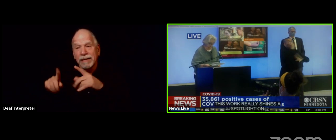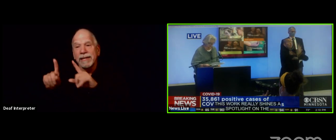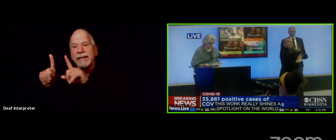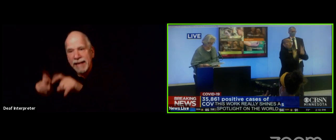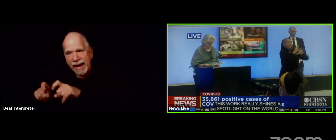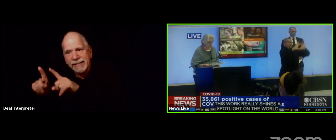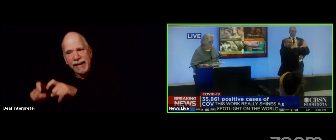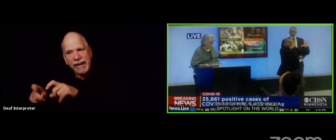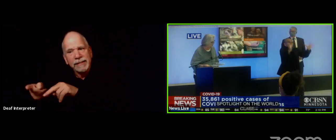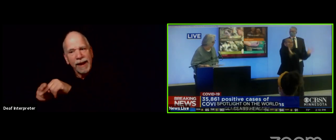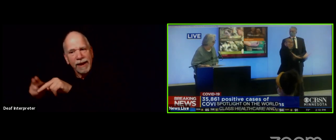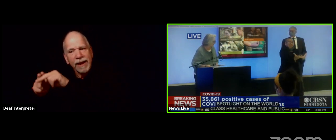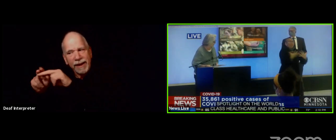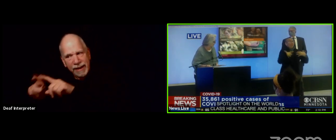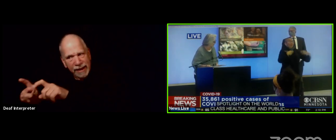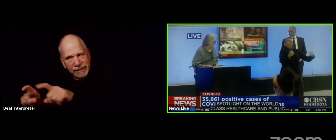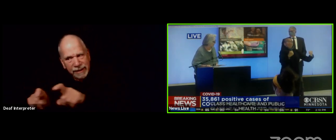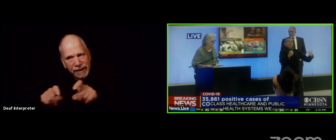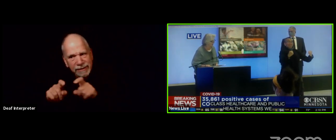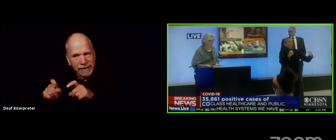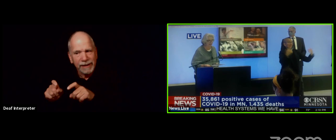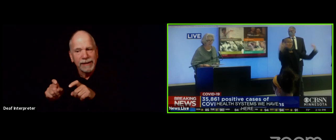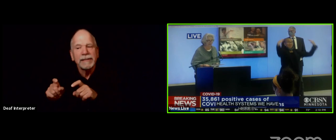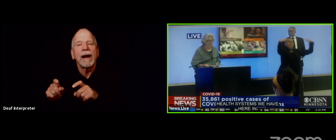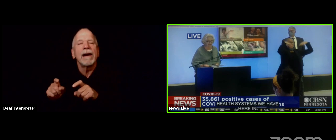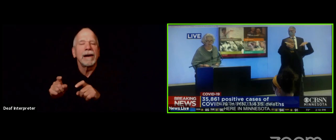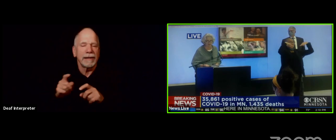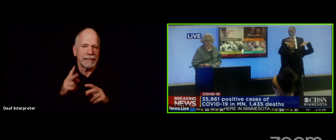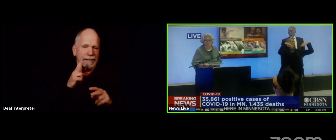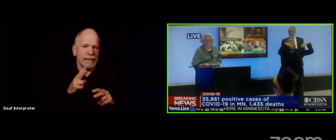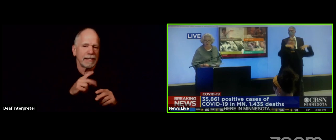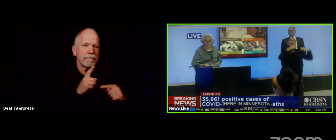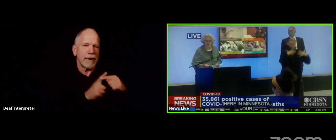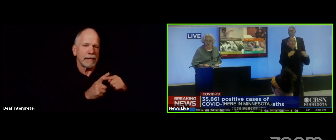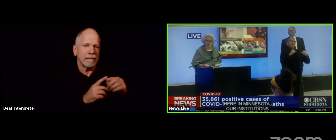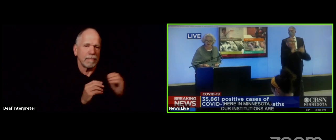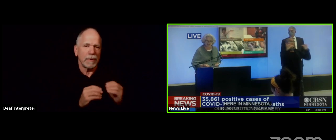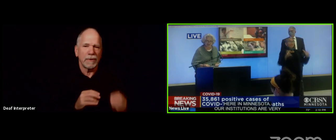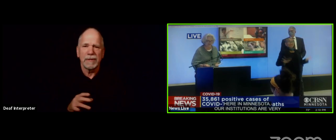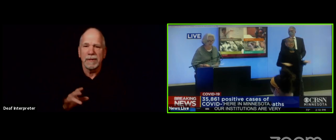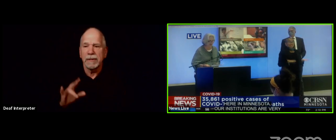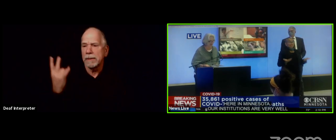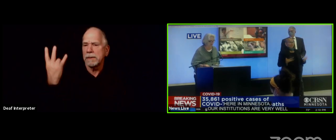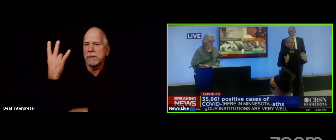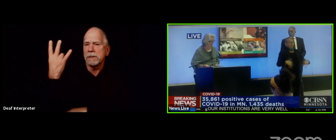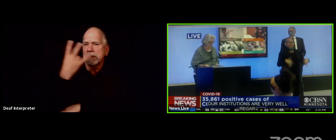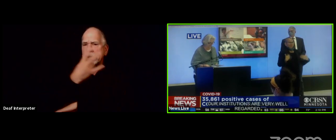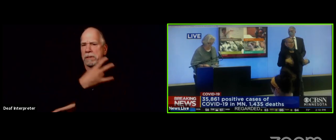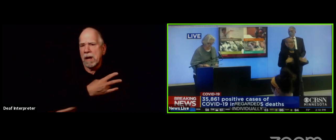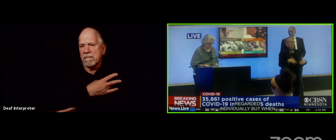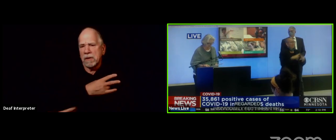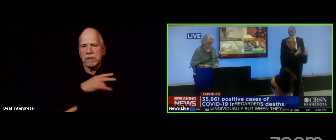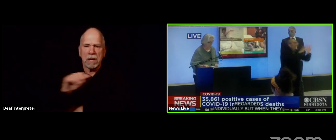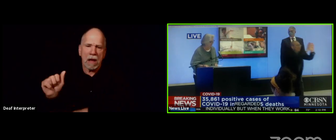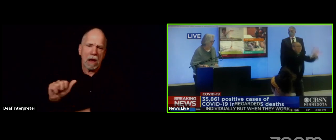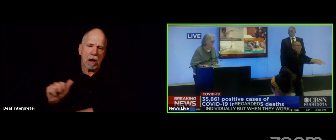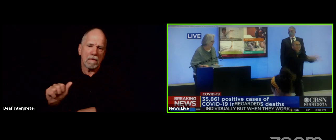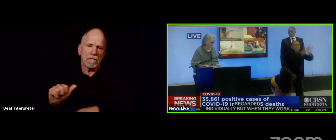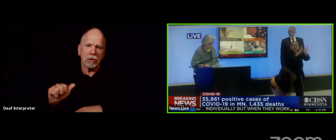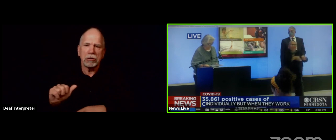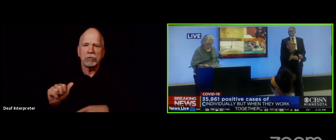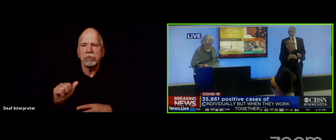Minnesota. Our institutions are very well regarded individually, but when they work together collectively, as they are doing in this partnership, the